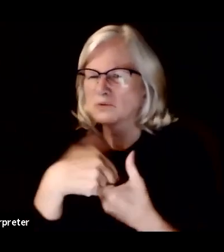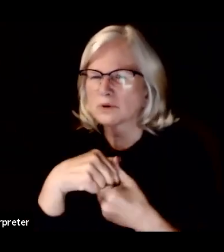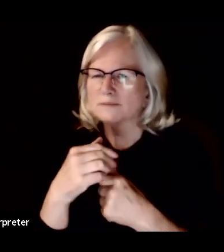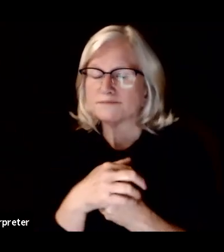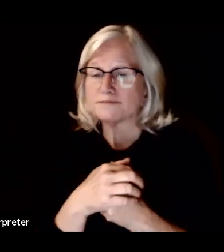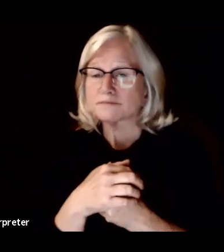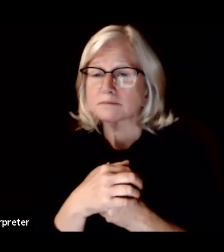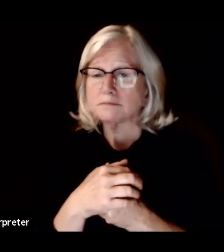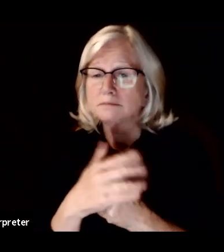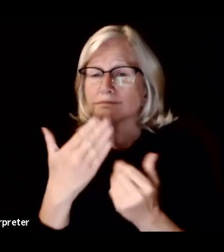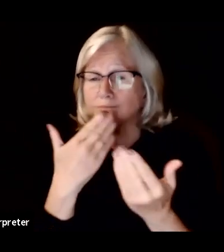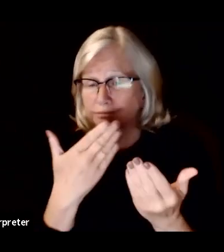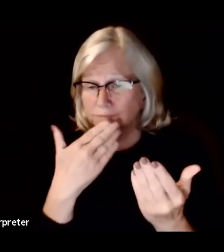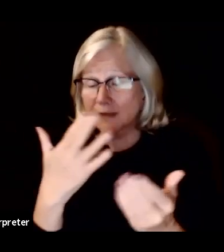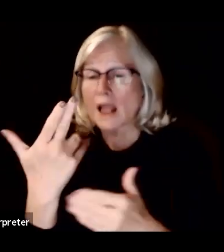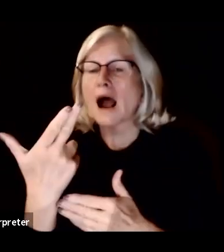league's